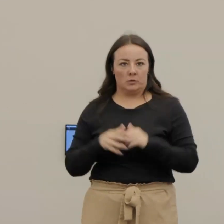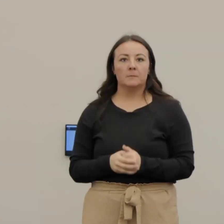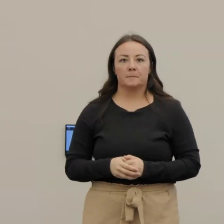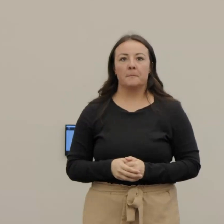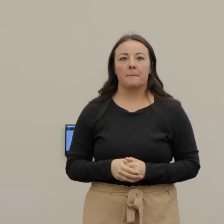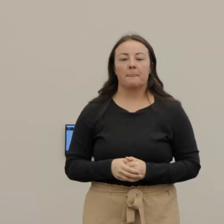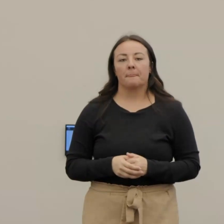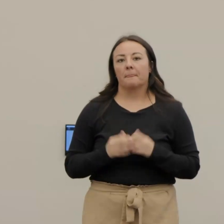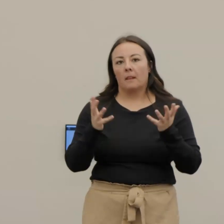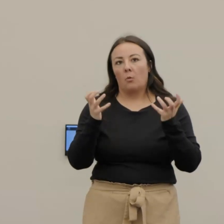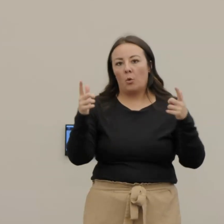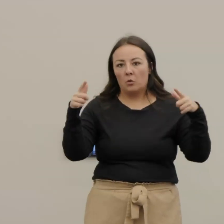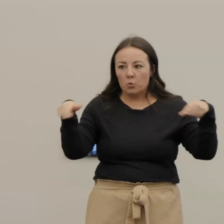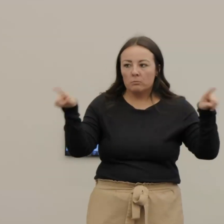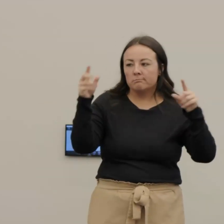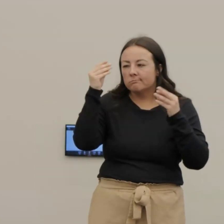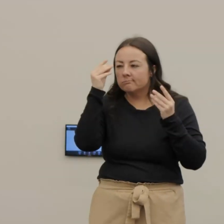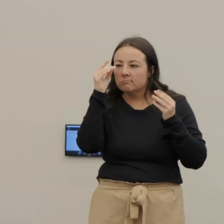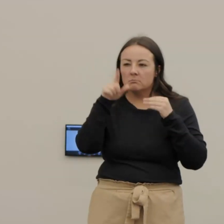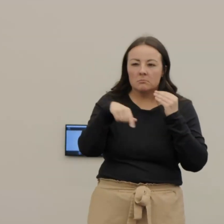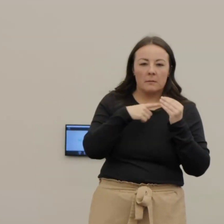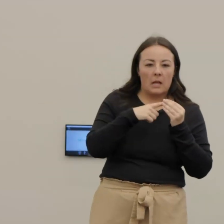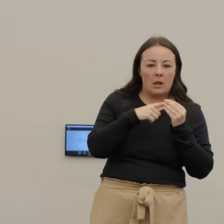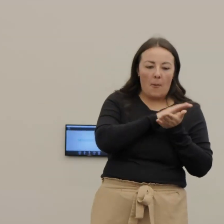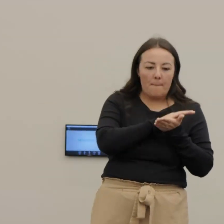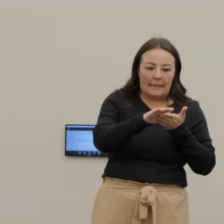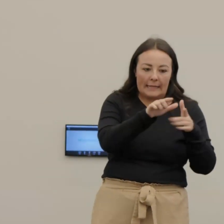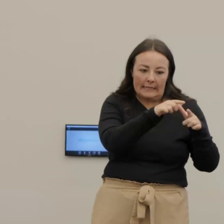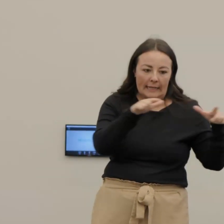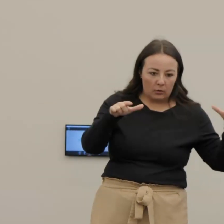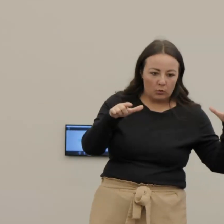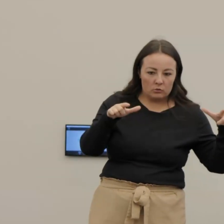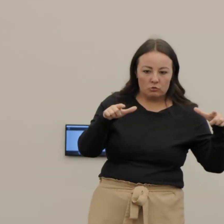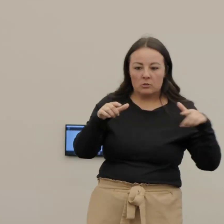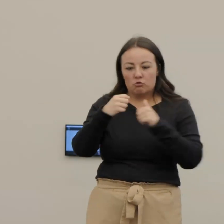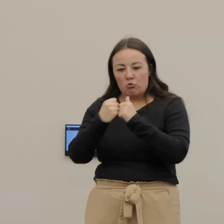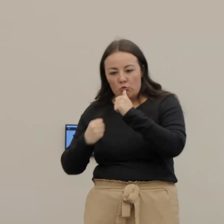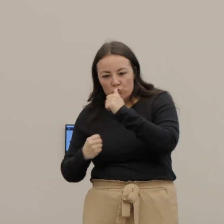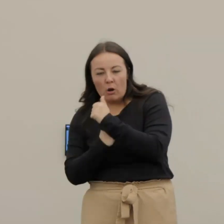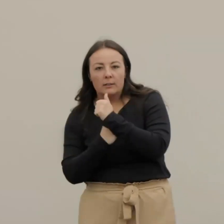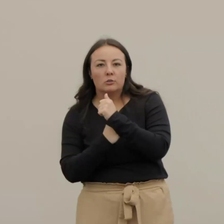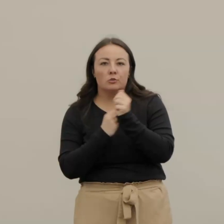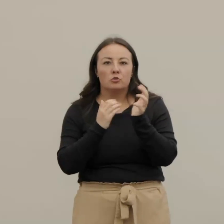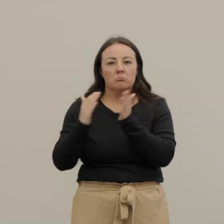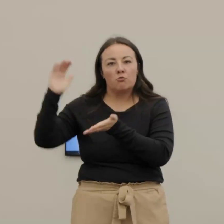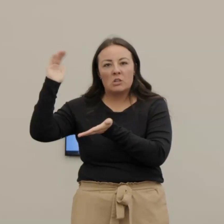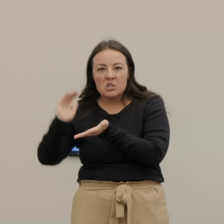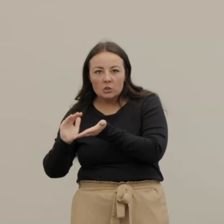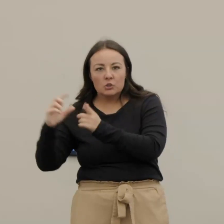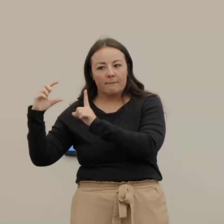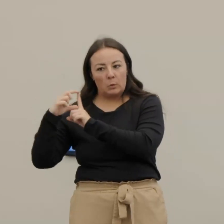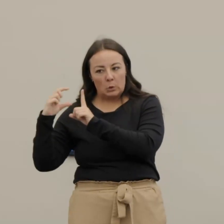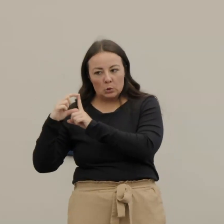And I want you to think about plain language and structure and reduction of words.